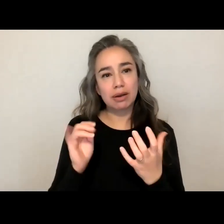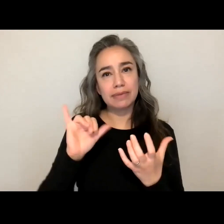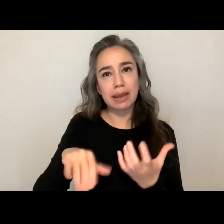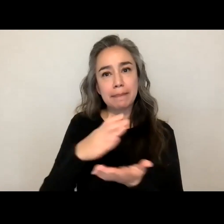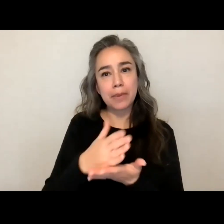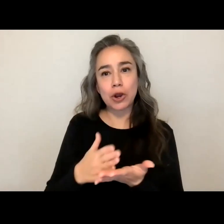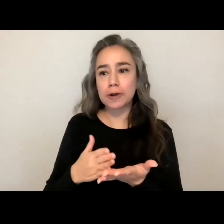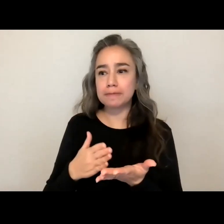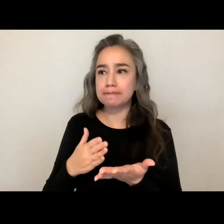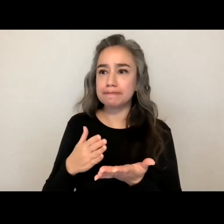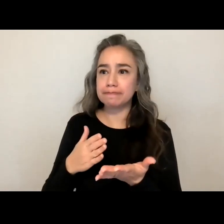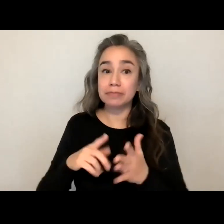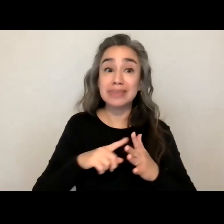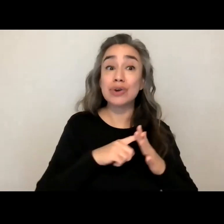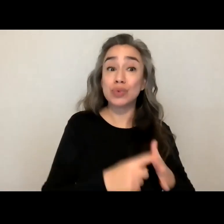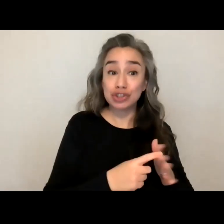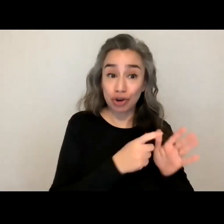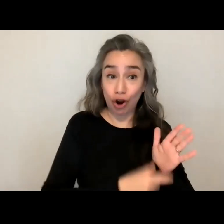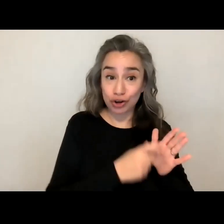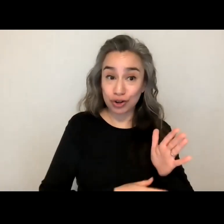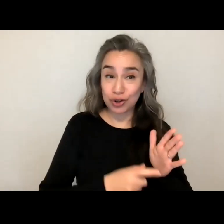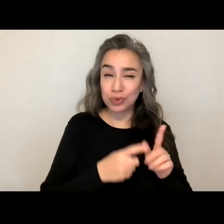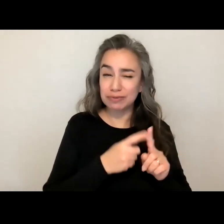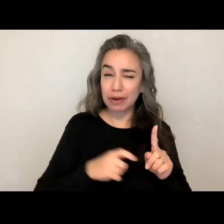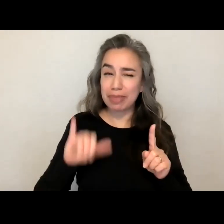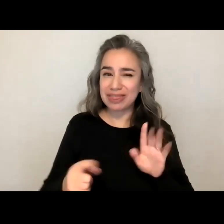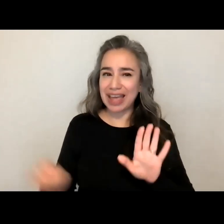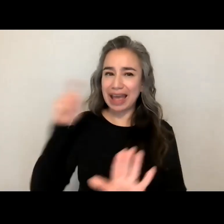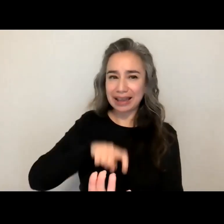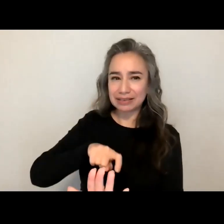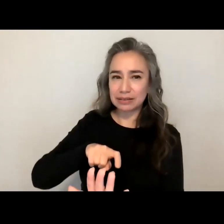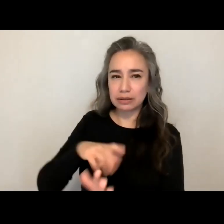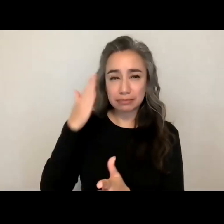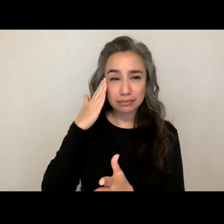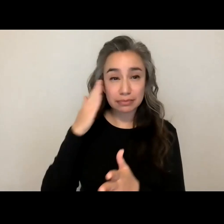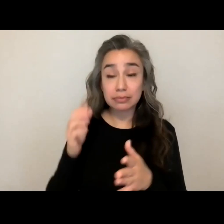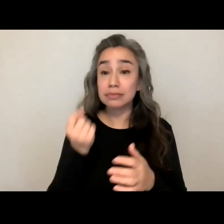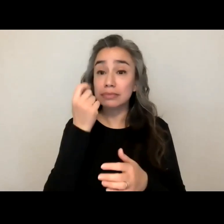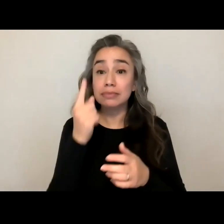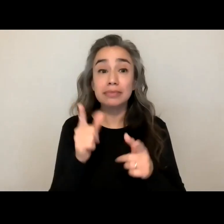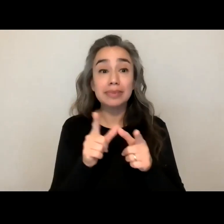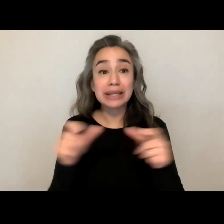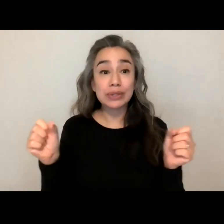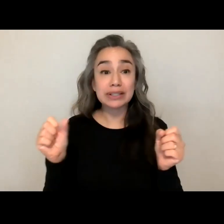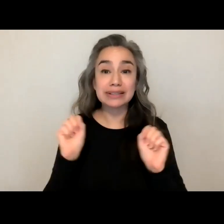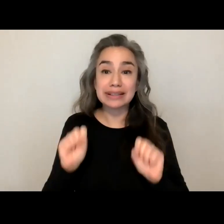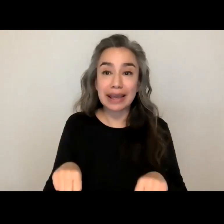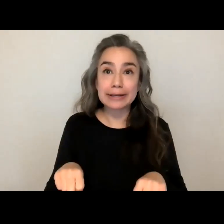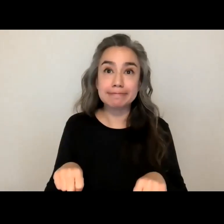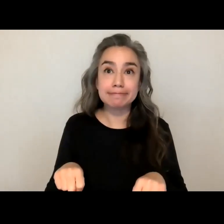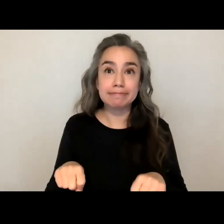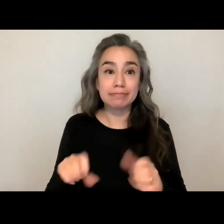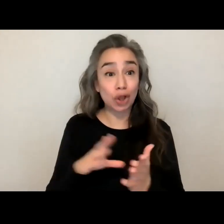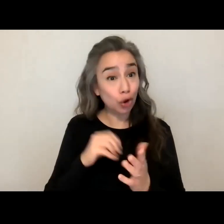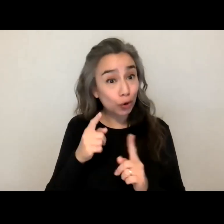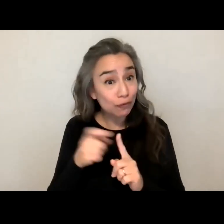our original article came from, is understanding that linguistics can both sort of learn from